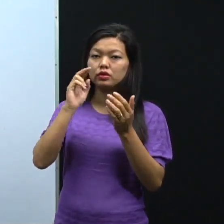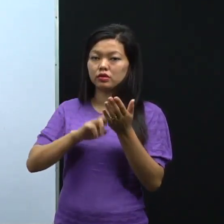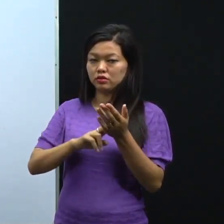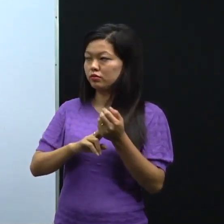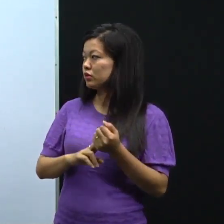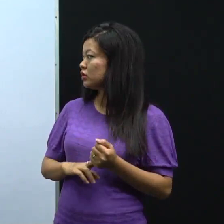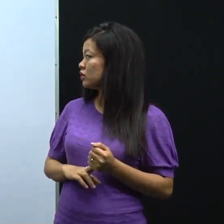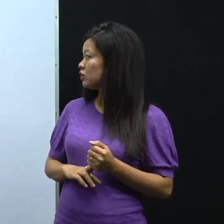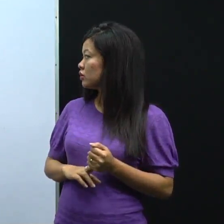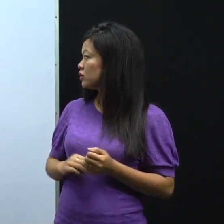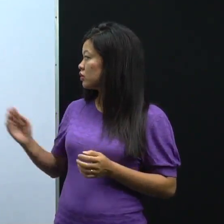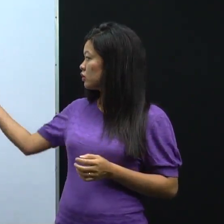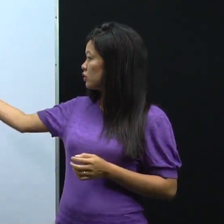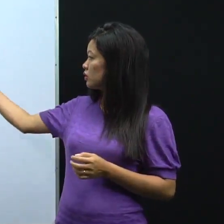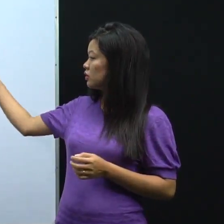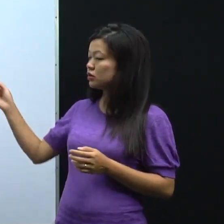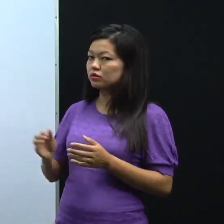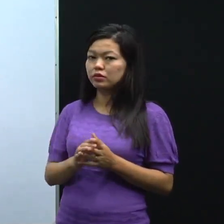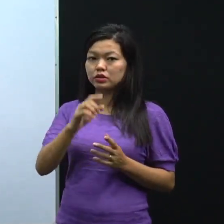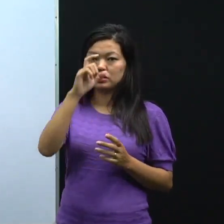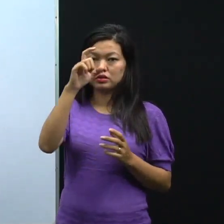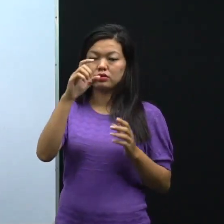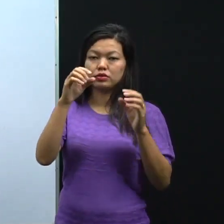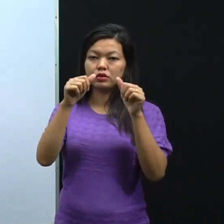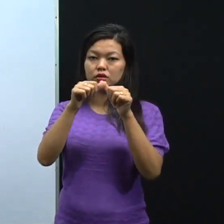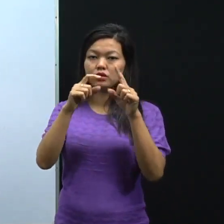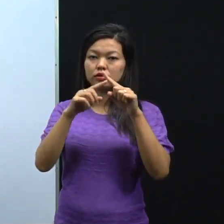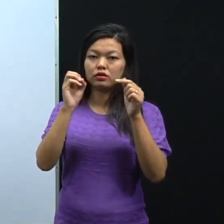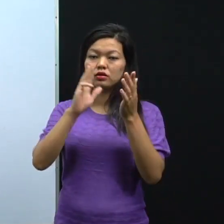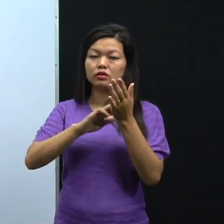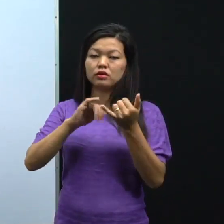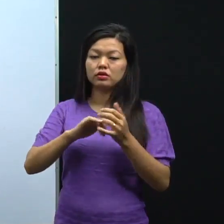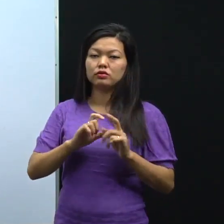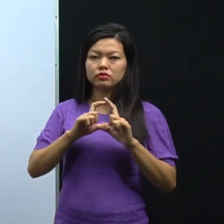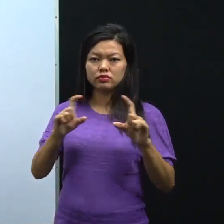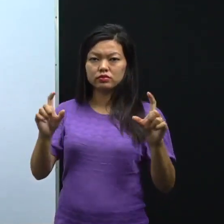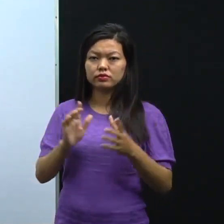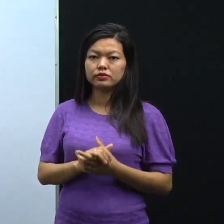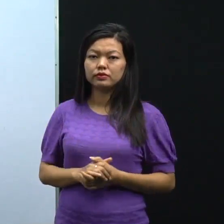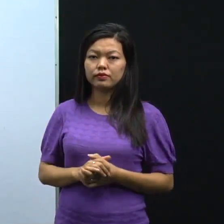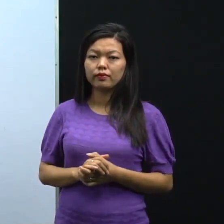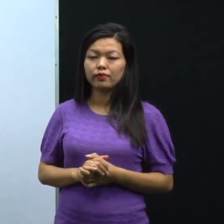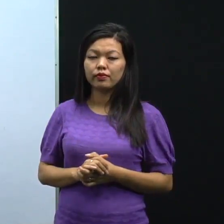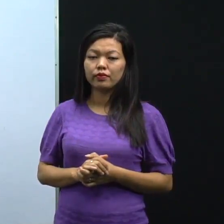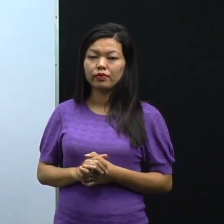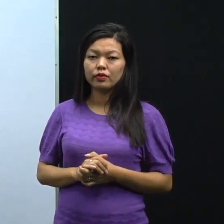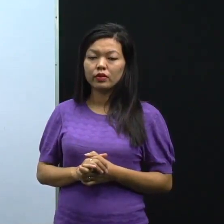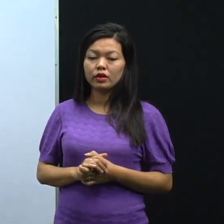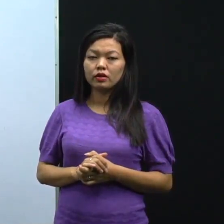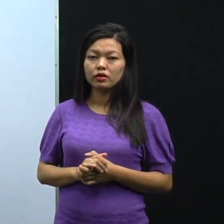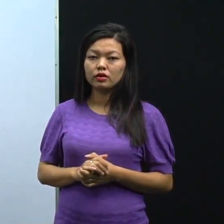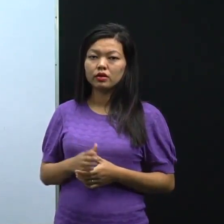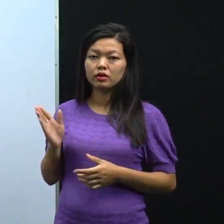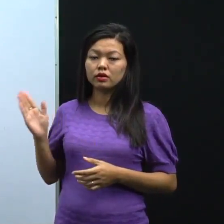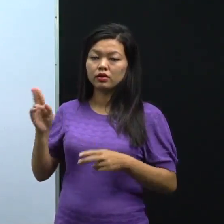much particles, carbon atoms. Clear? Now, from here, one formula I